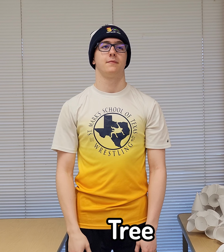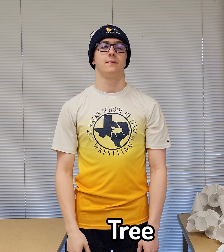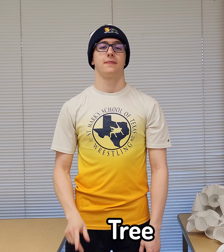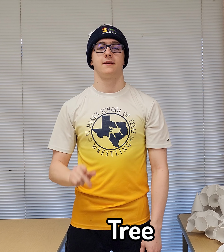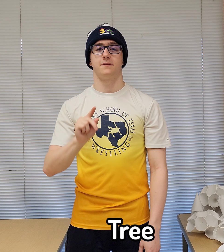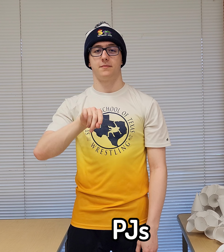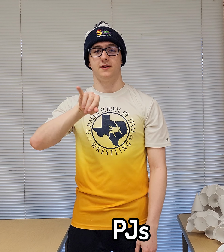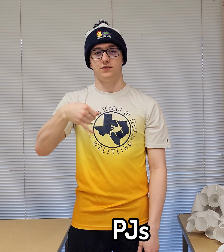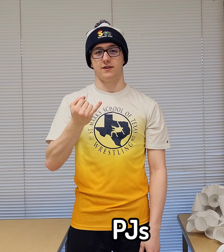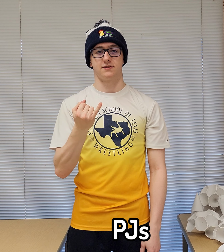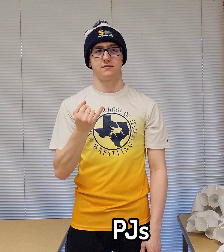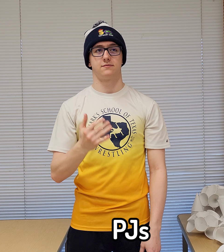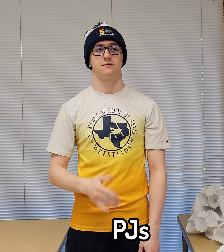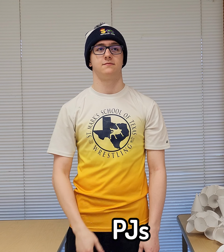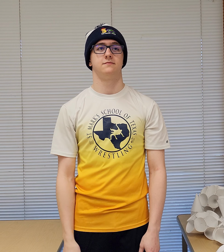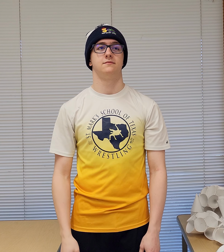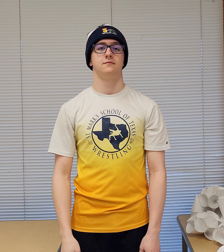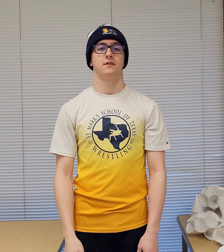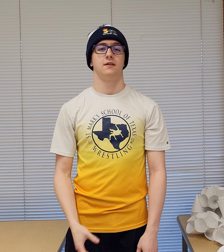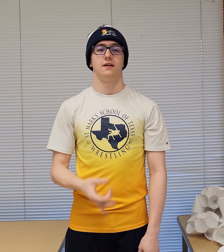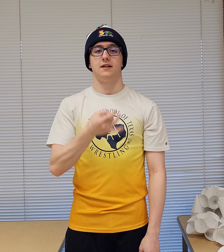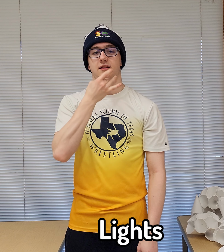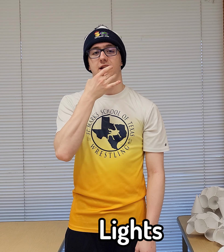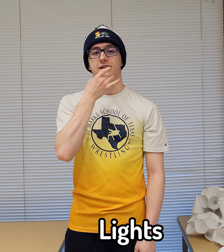PJs. Lights.